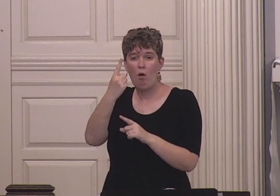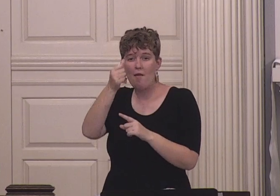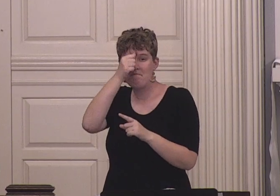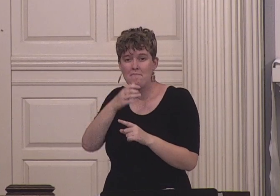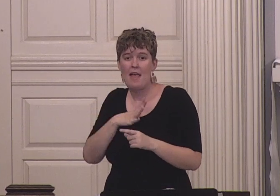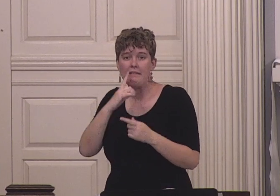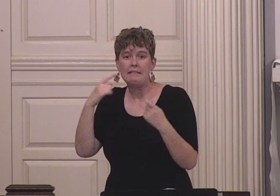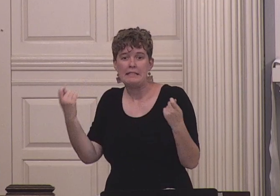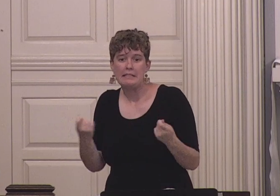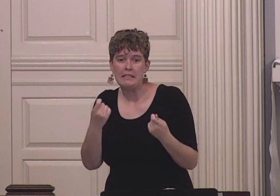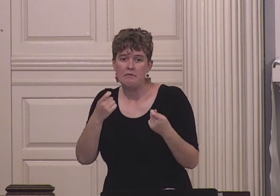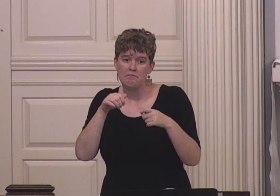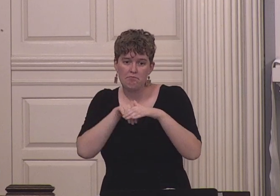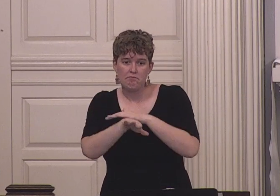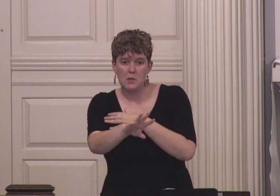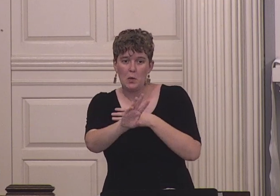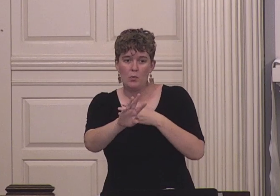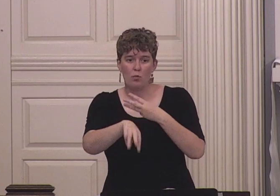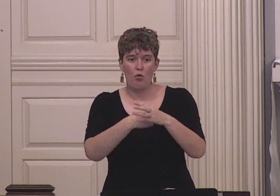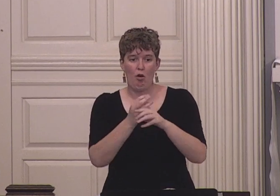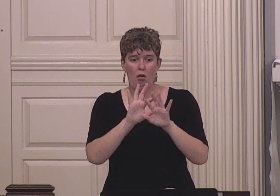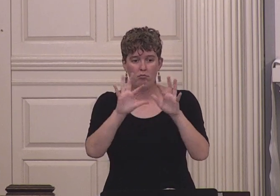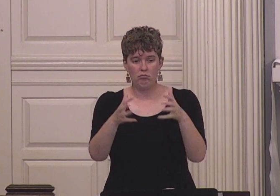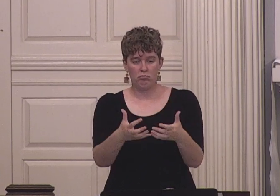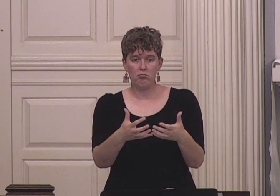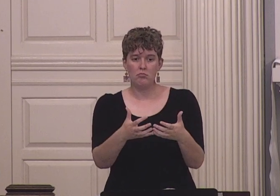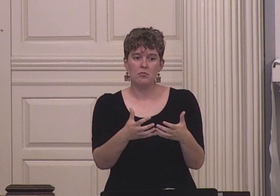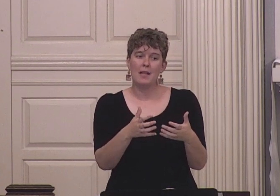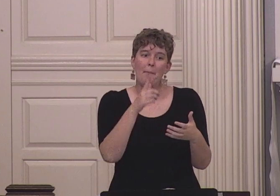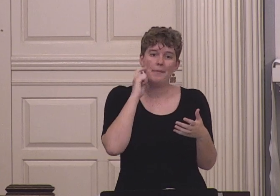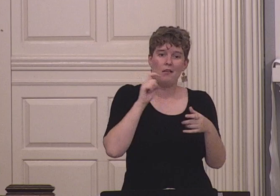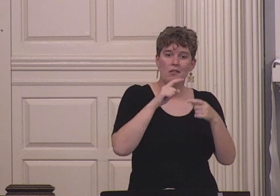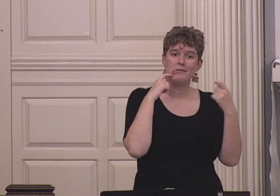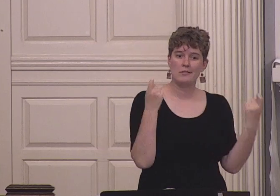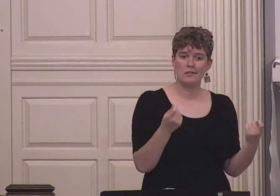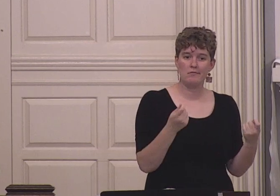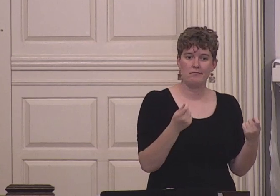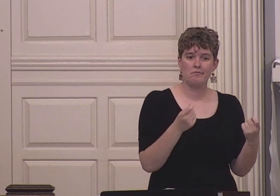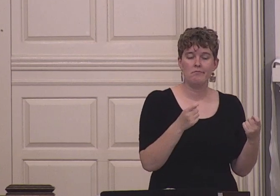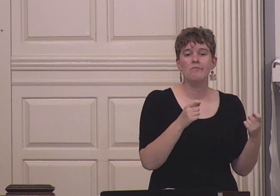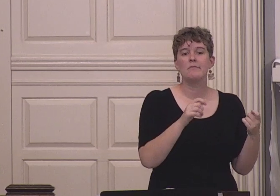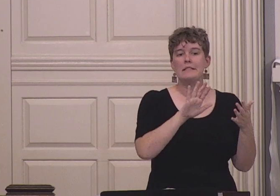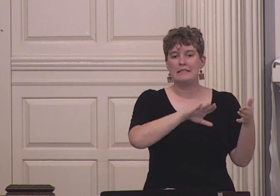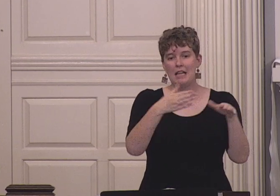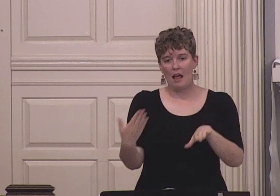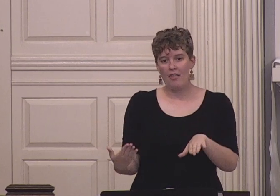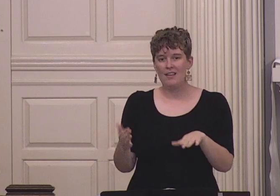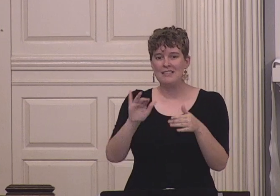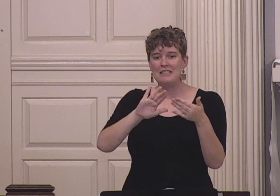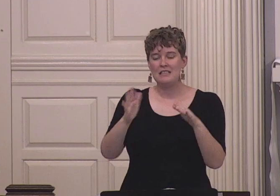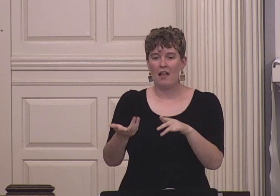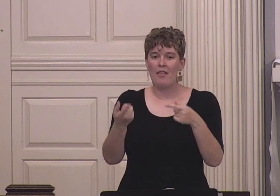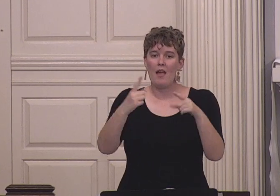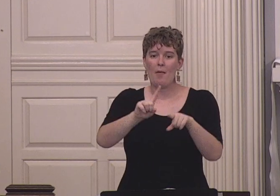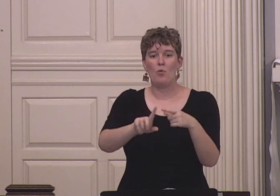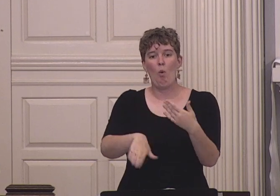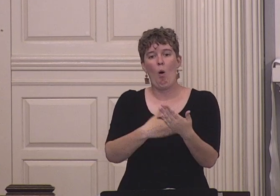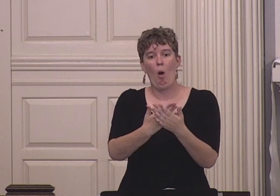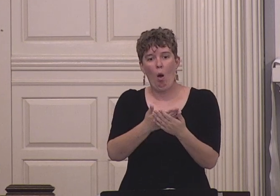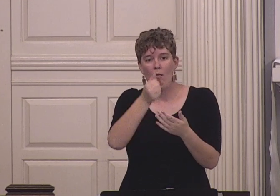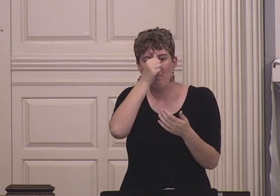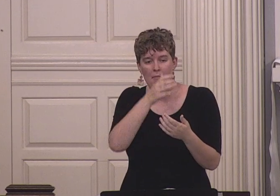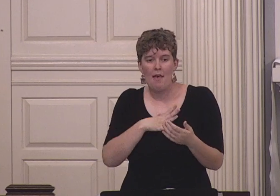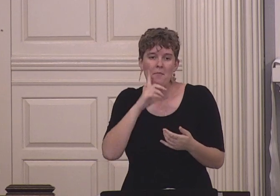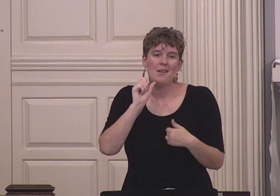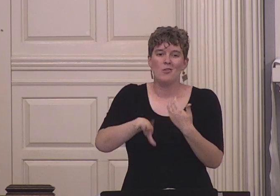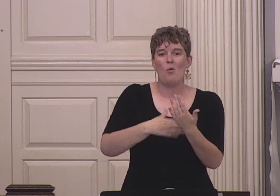world, and through sin, death. And thus death came to all men, inasmuch as all sinned.